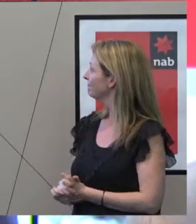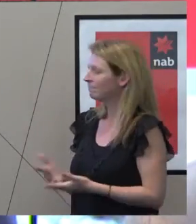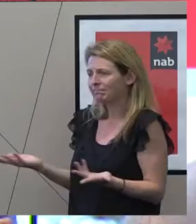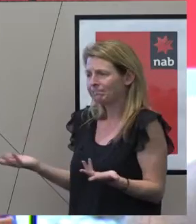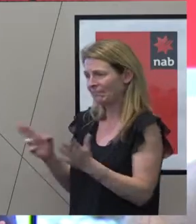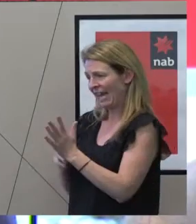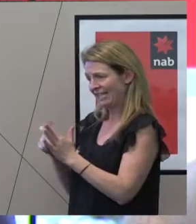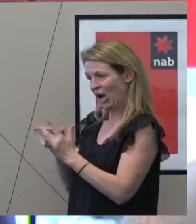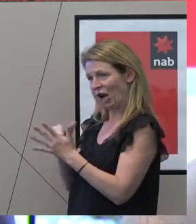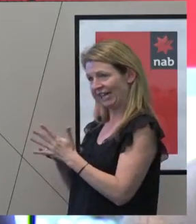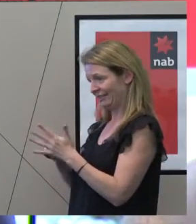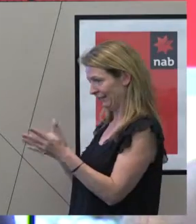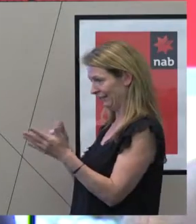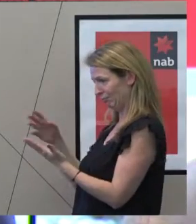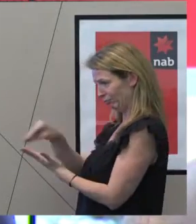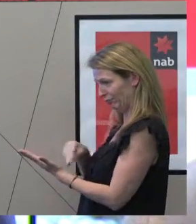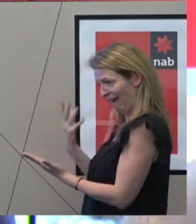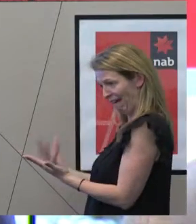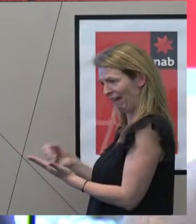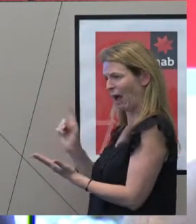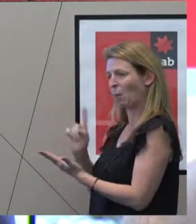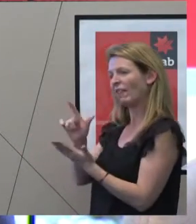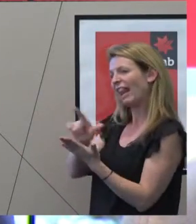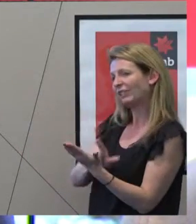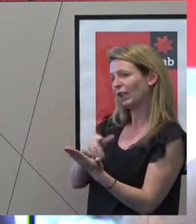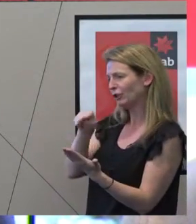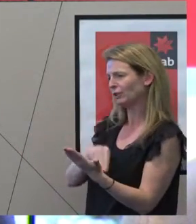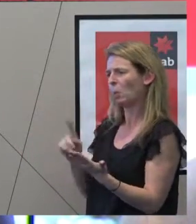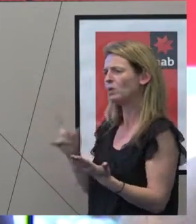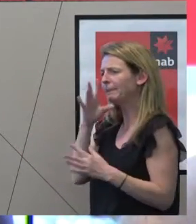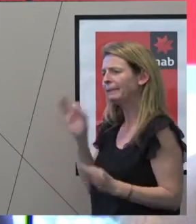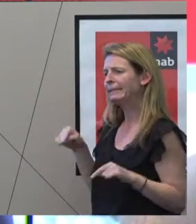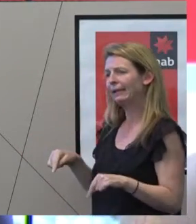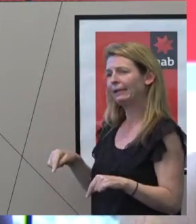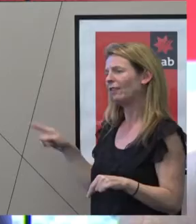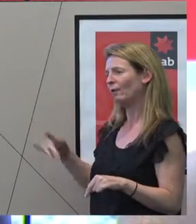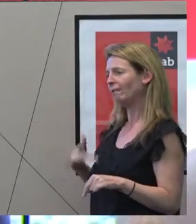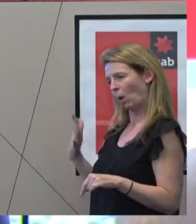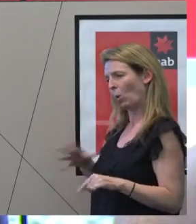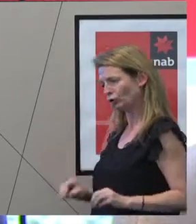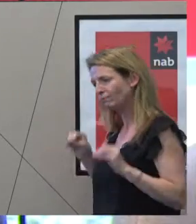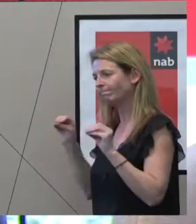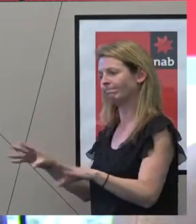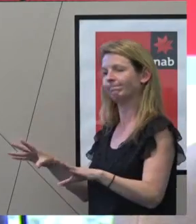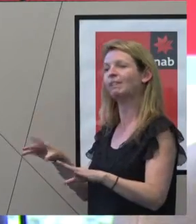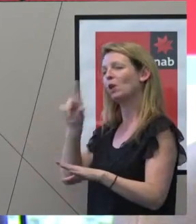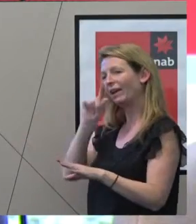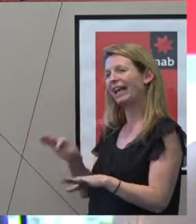the NDIS scheme and the legislative instruments that you would like to see included to